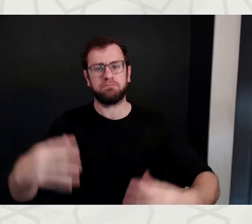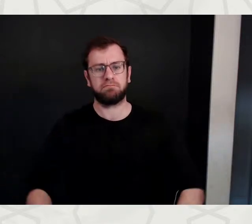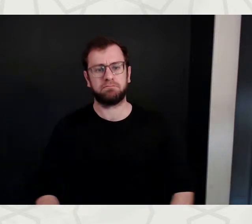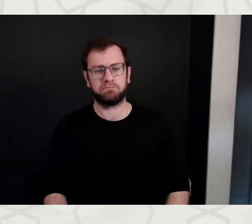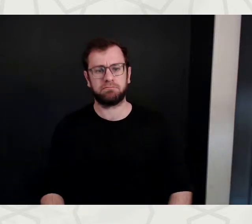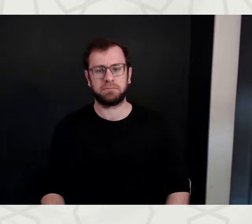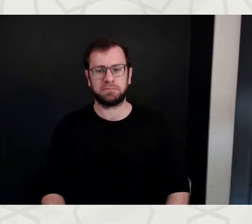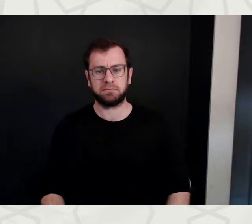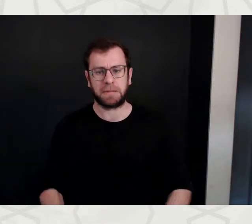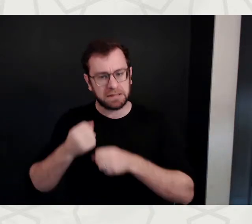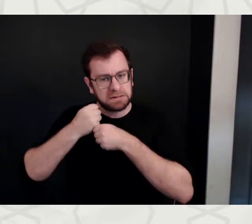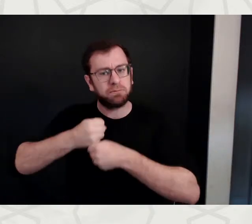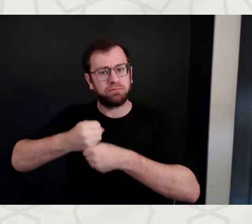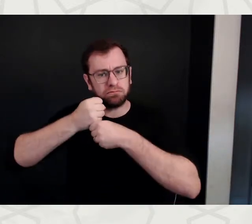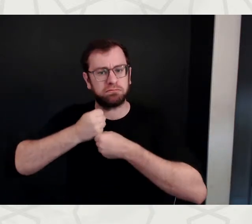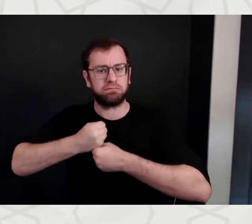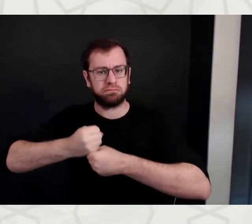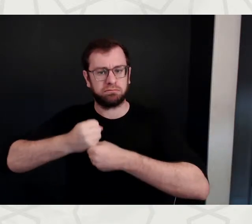Demonstrate.